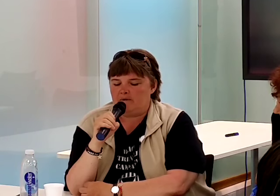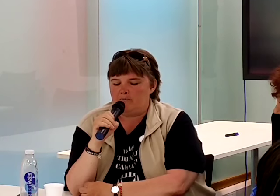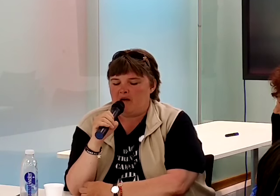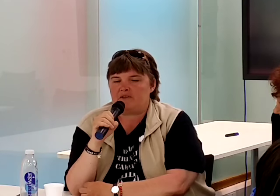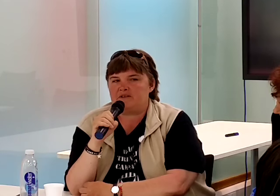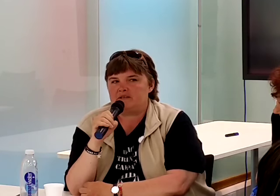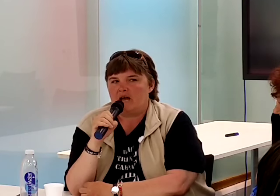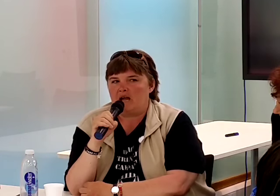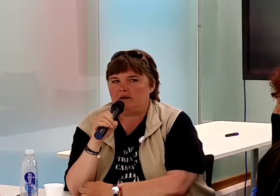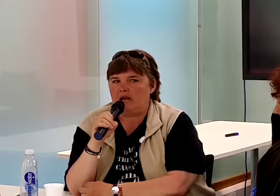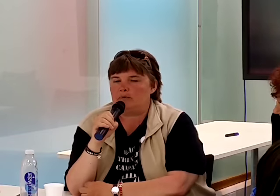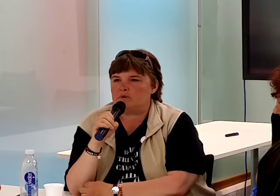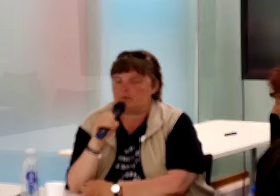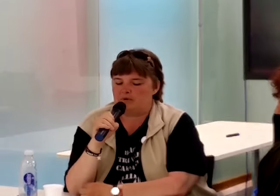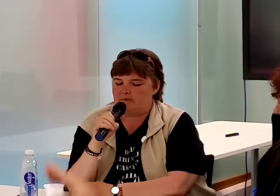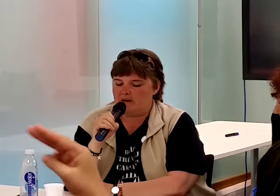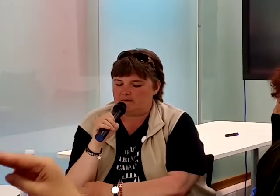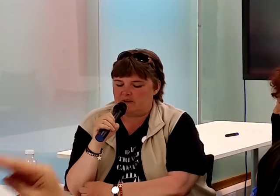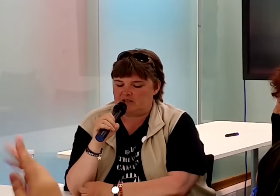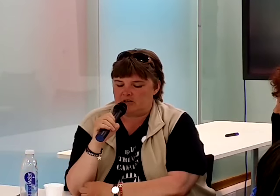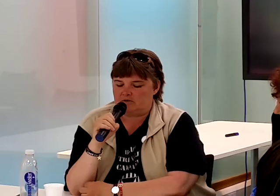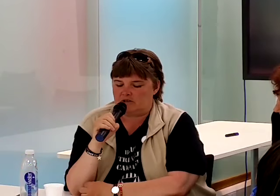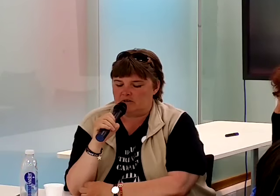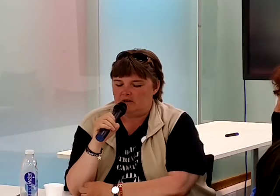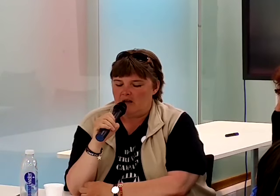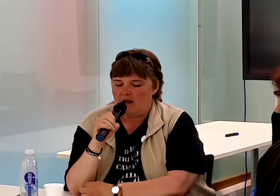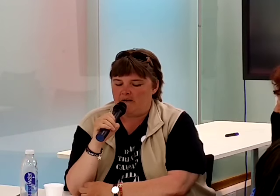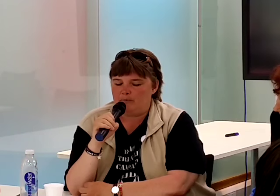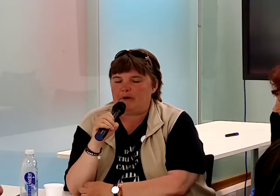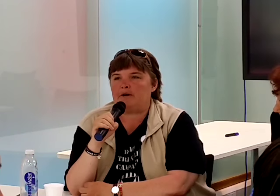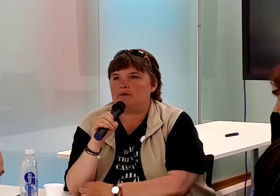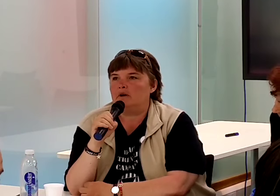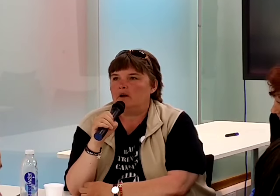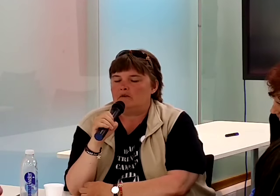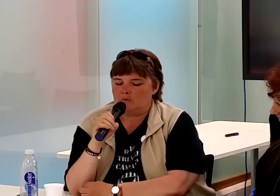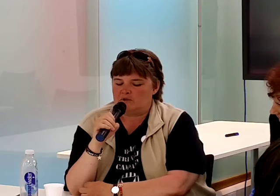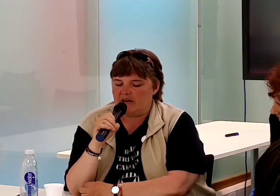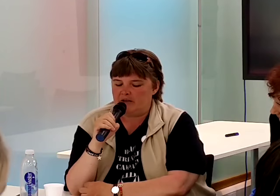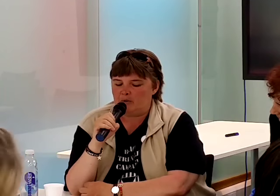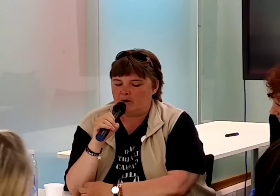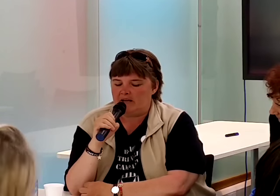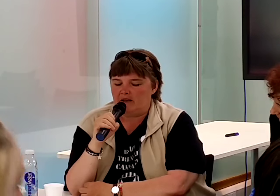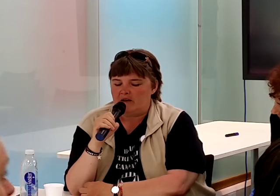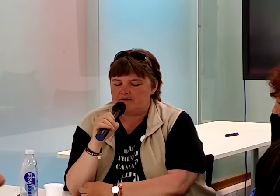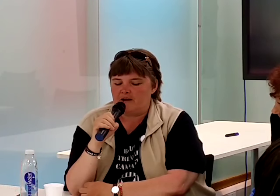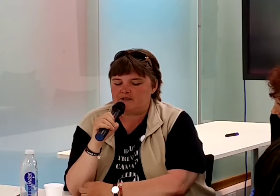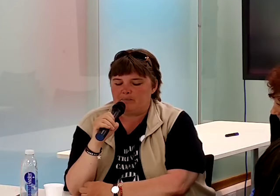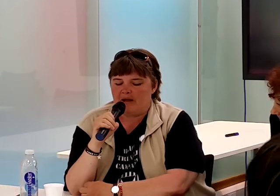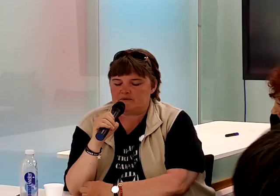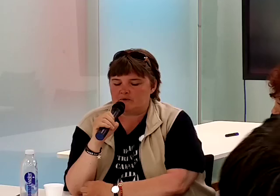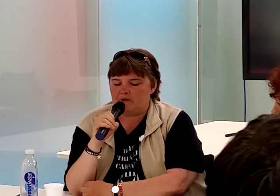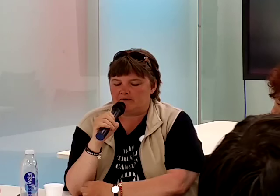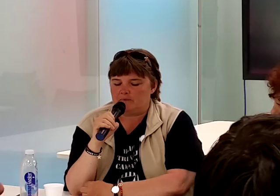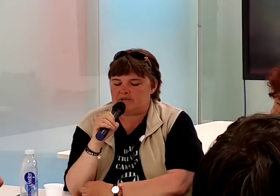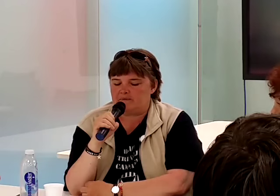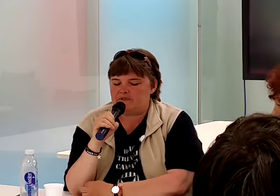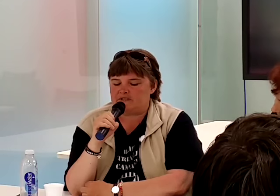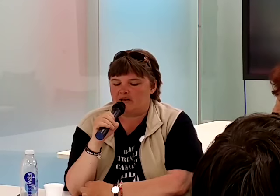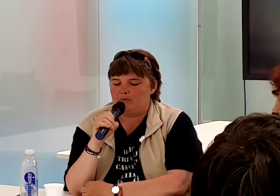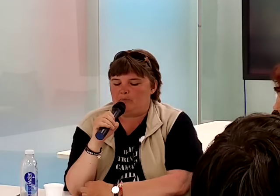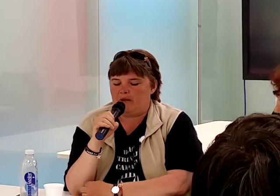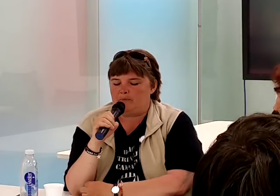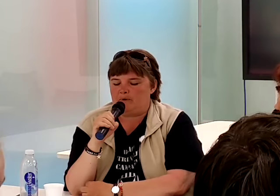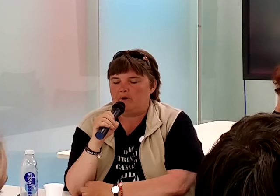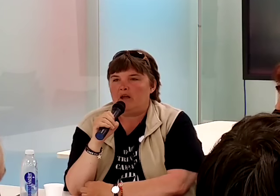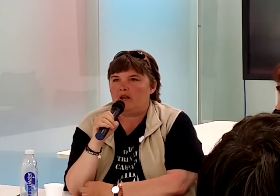children, leaving mothers unable to provide for their children. And the bill that will take away £30 a week from